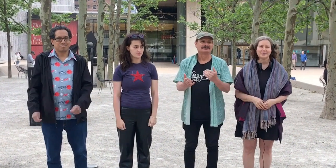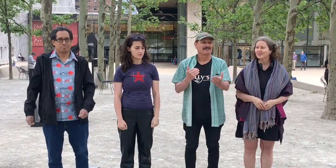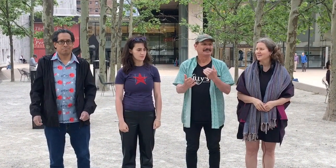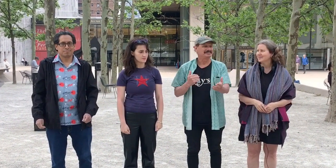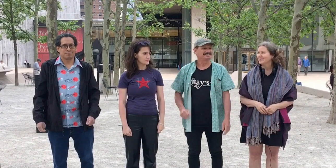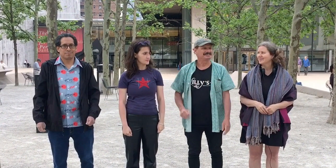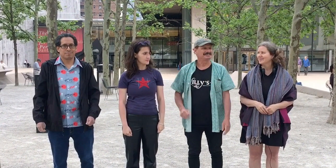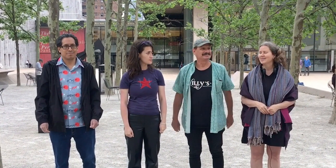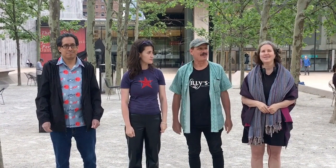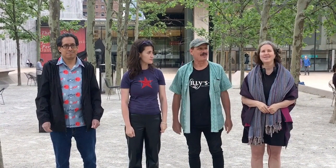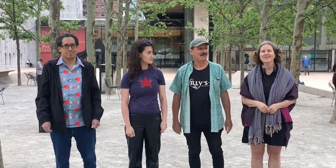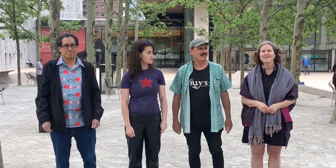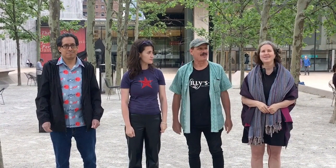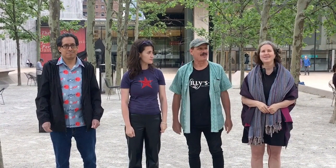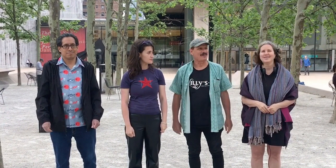Yeah. Yeah. Yeah.